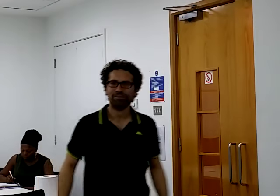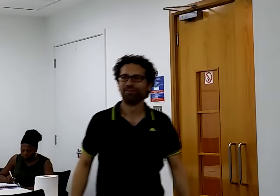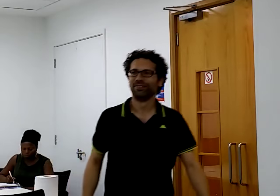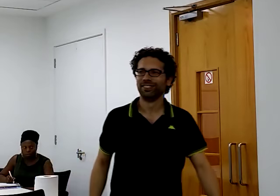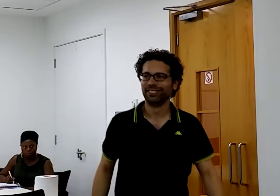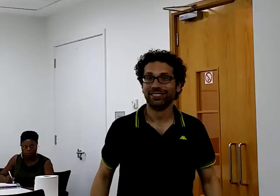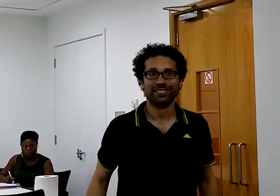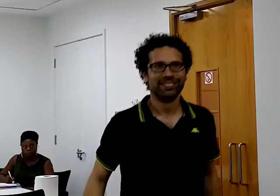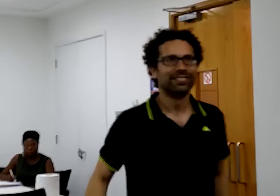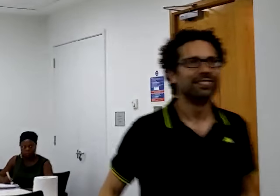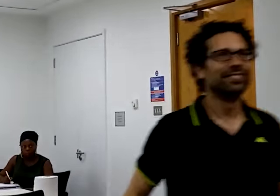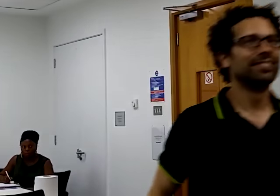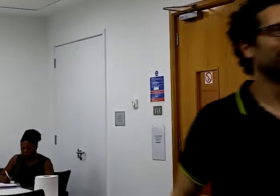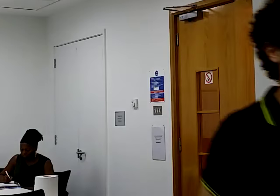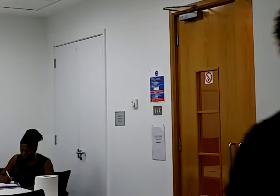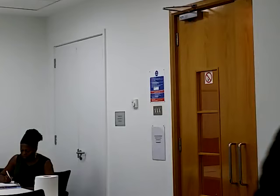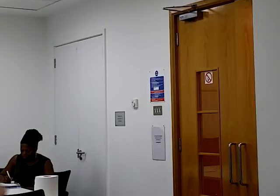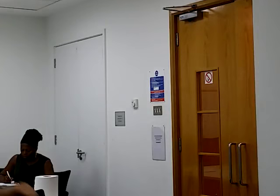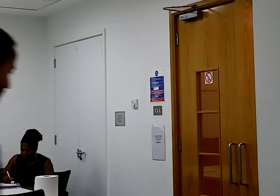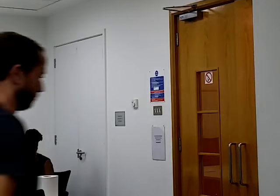much.